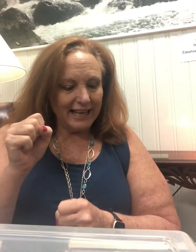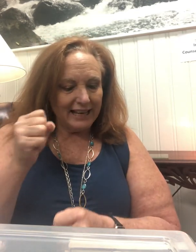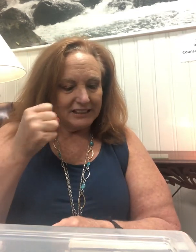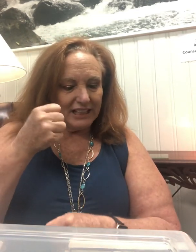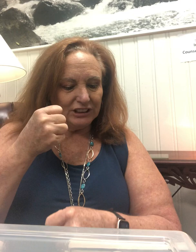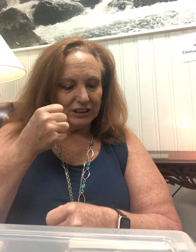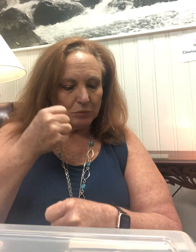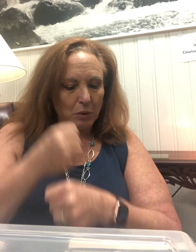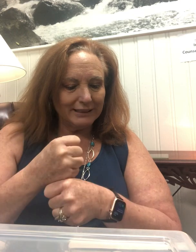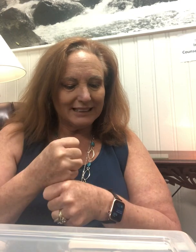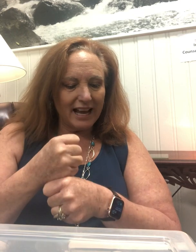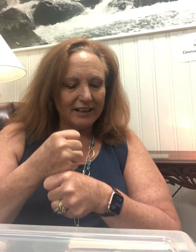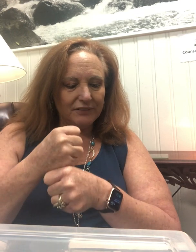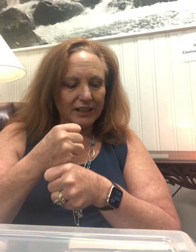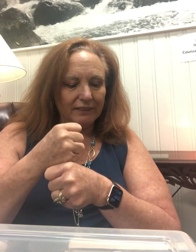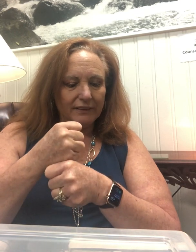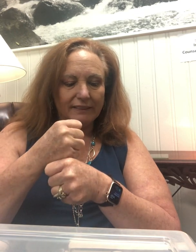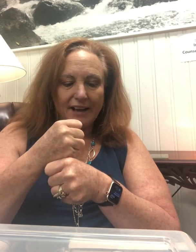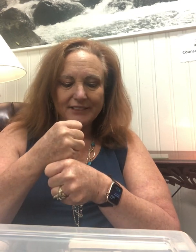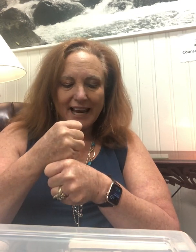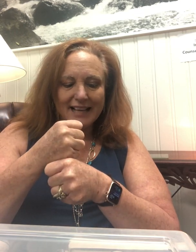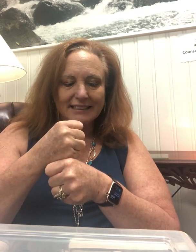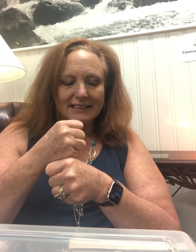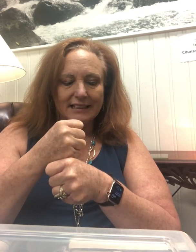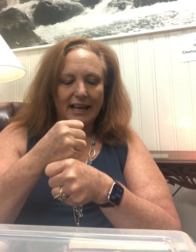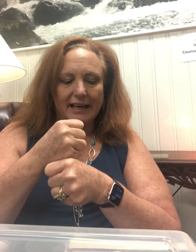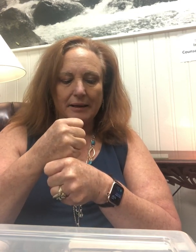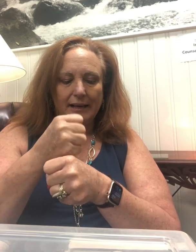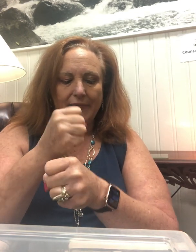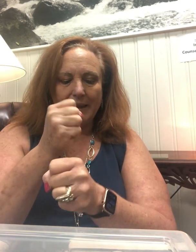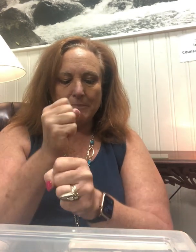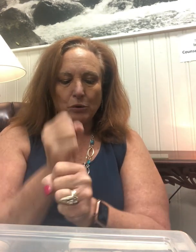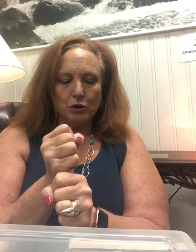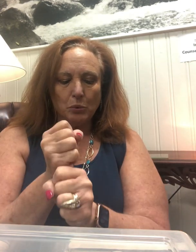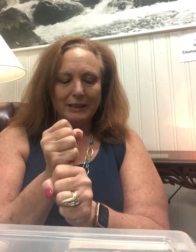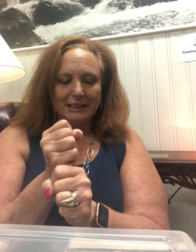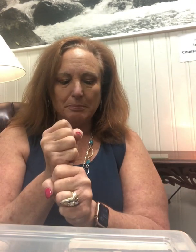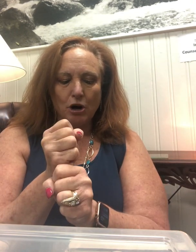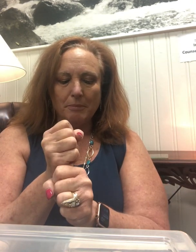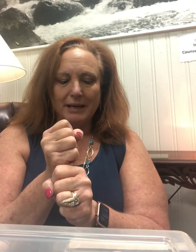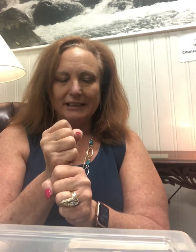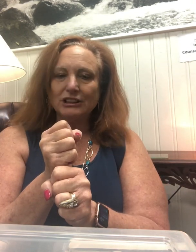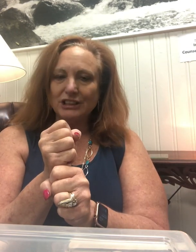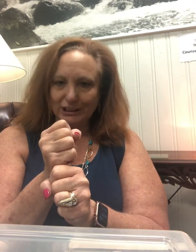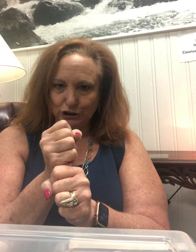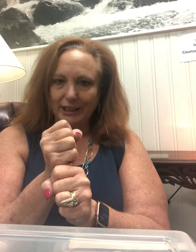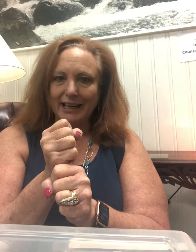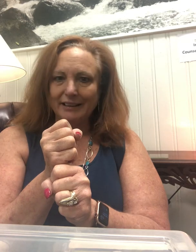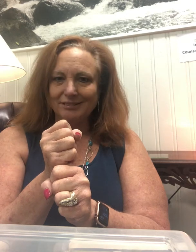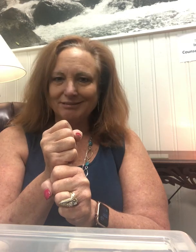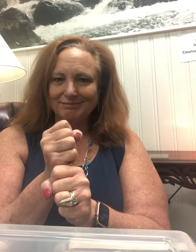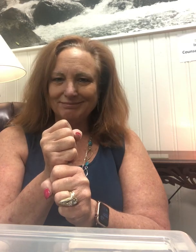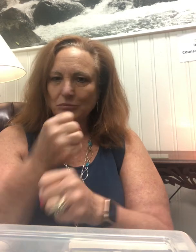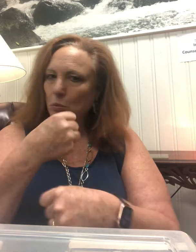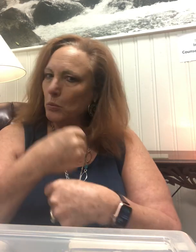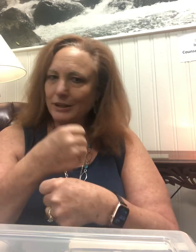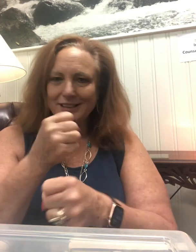hand touches one side of the left S, and they both twist palm in to touch again. One